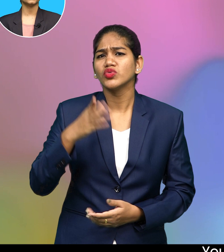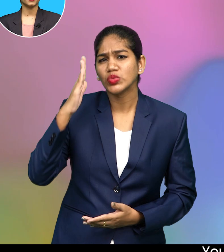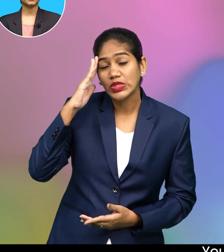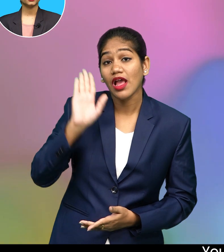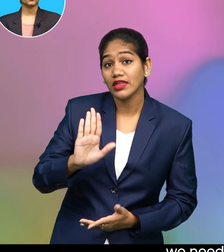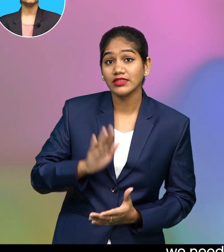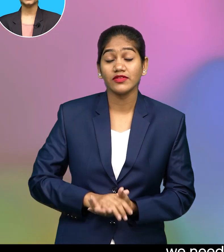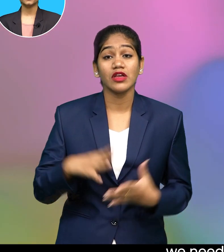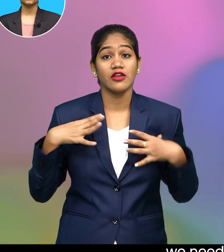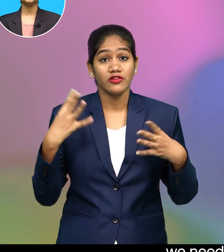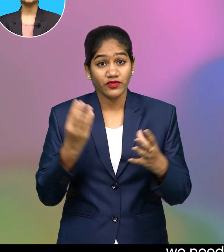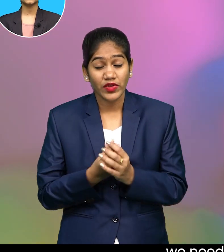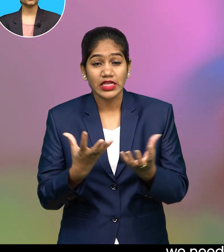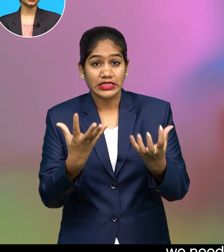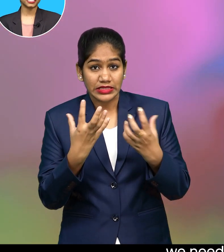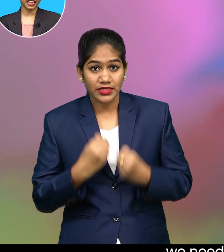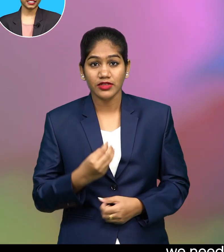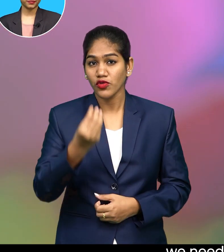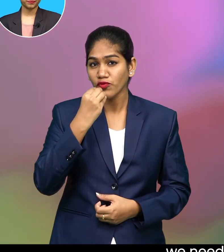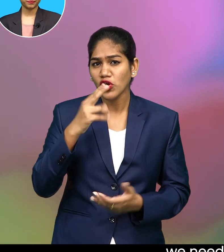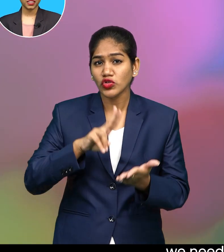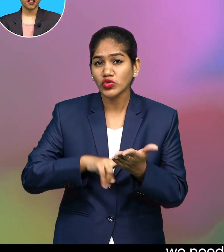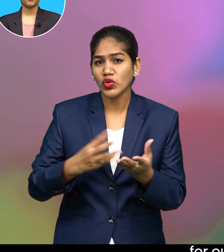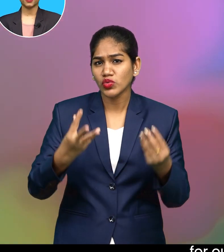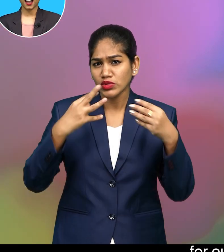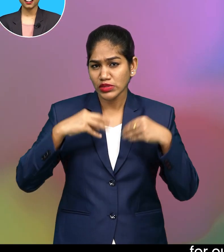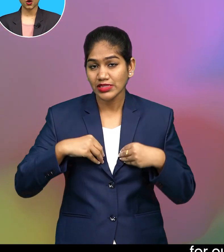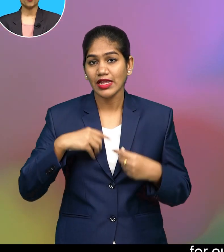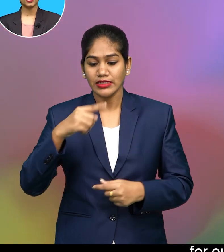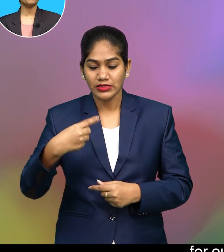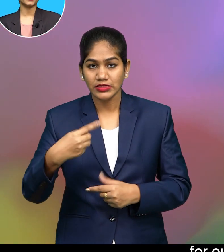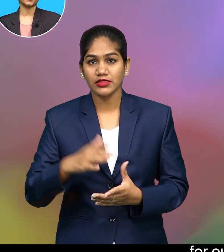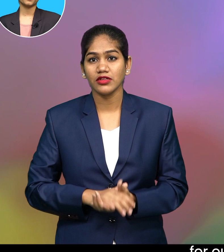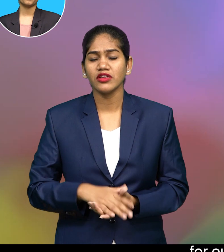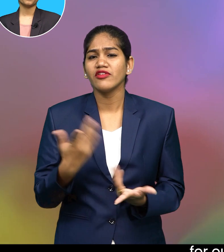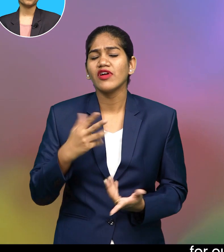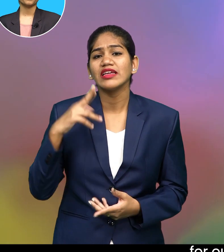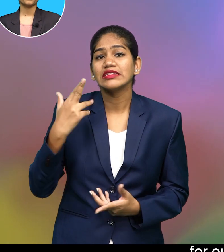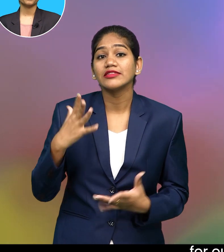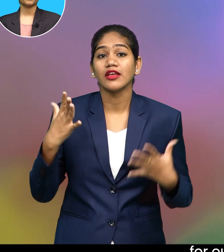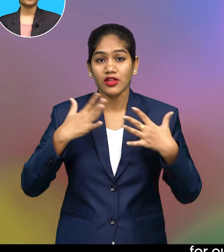You know that we need a nutritious diet for our well-being